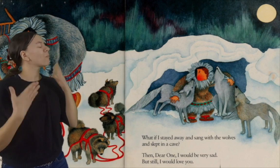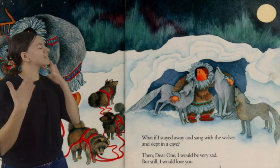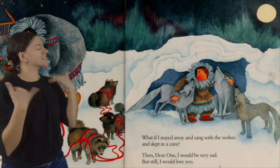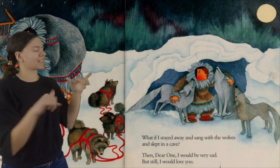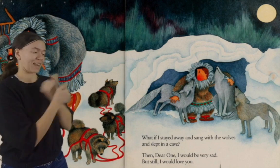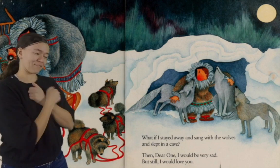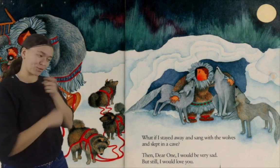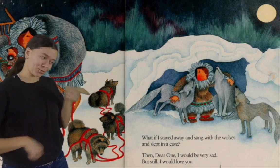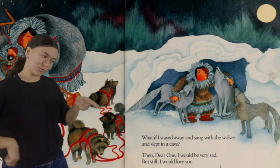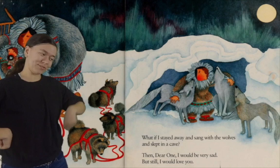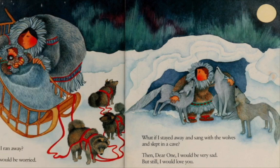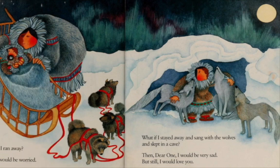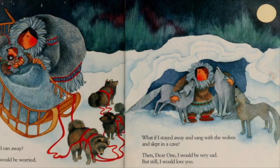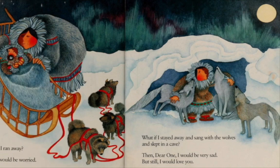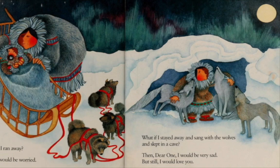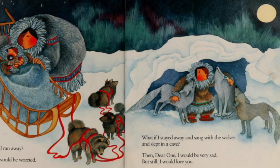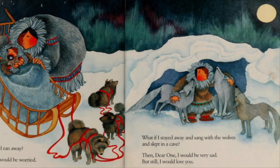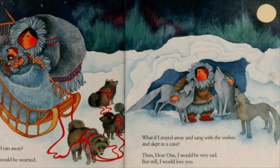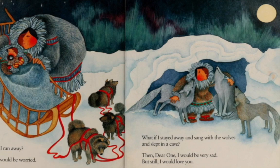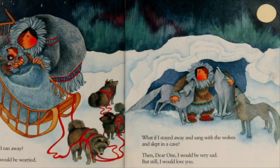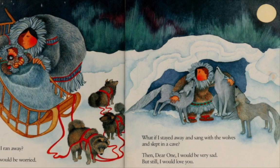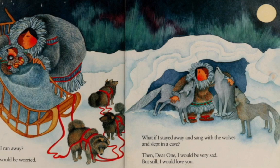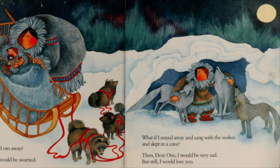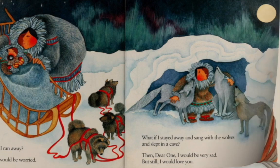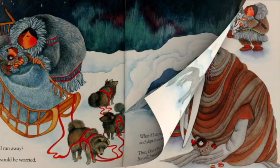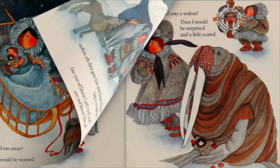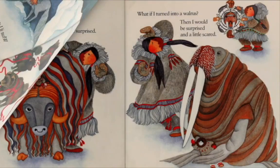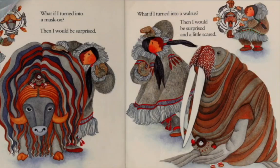sad, but still, I would love you.